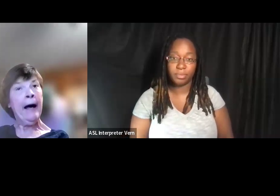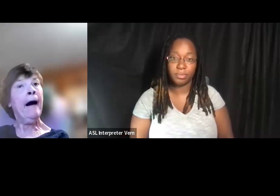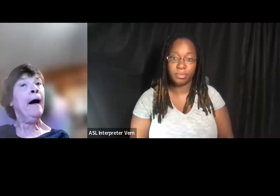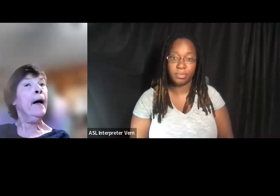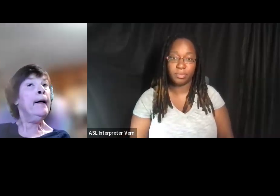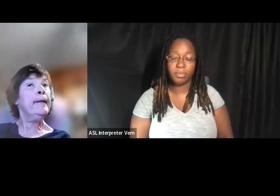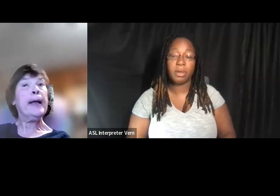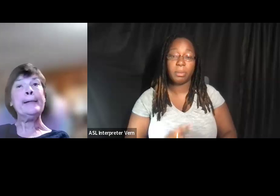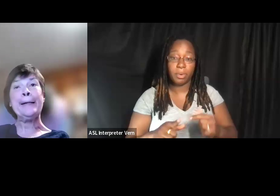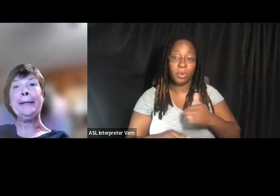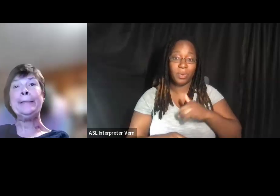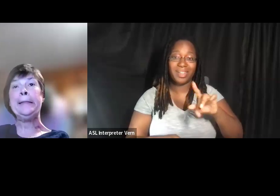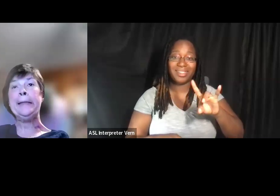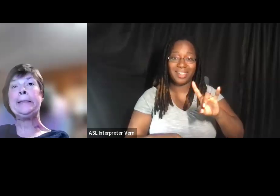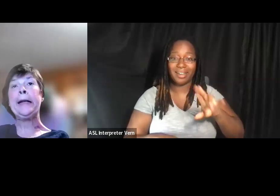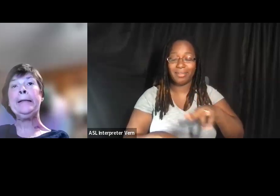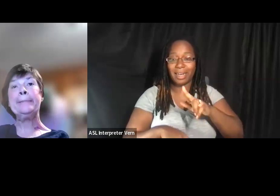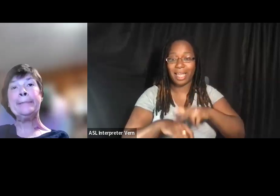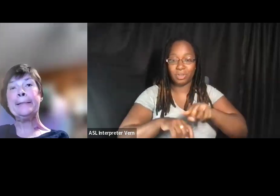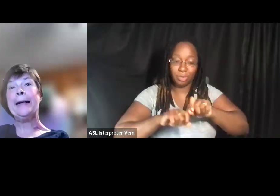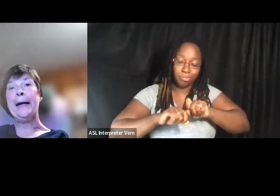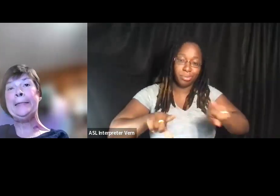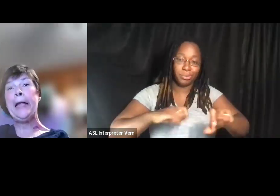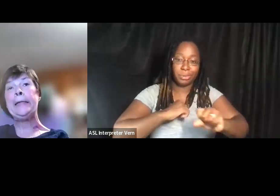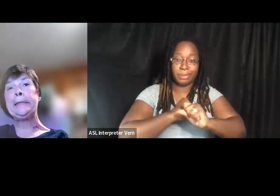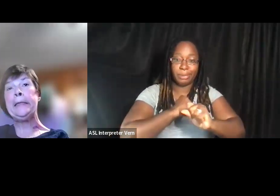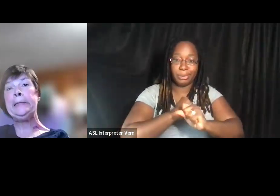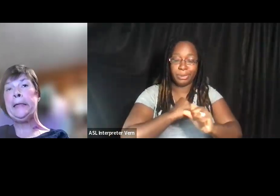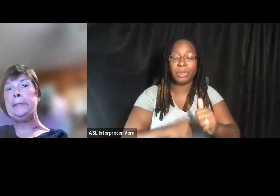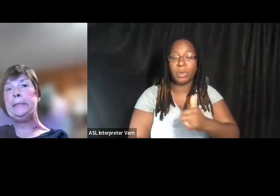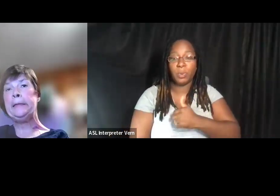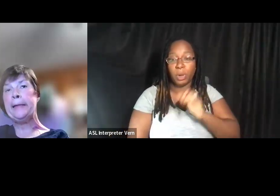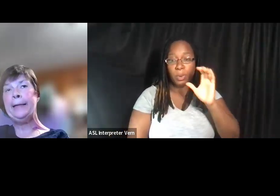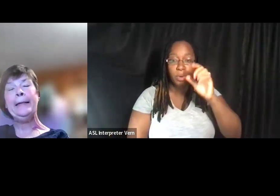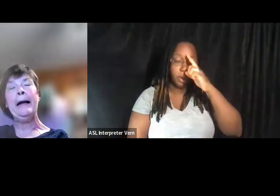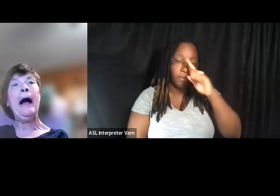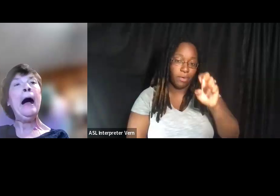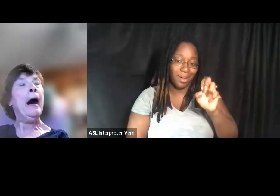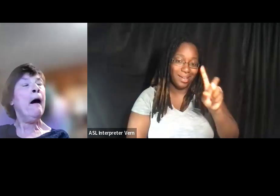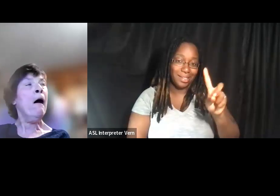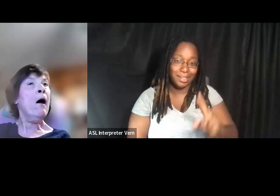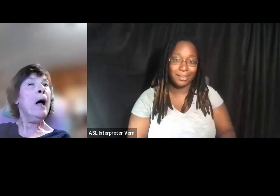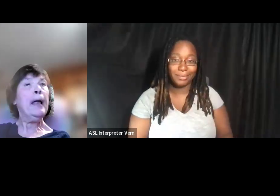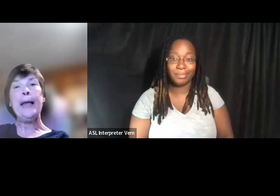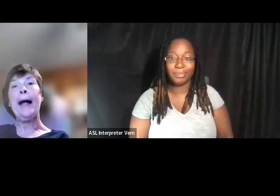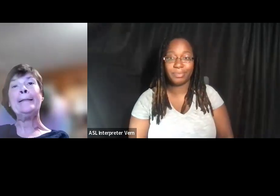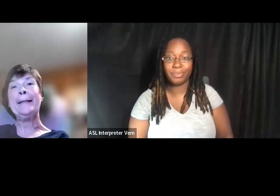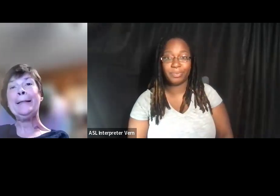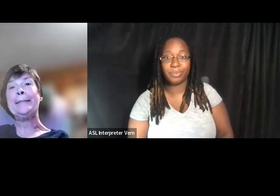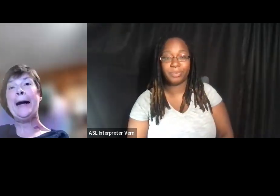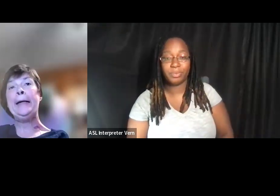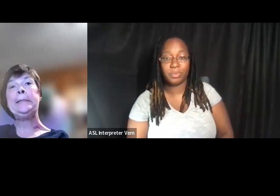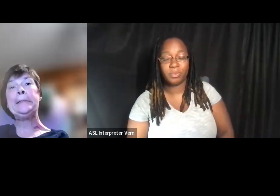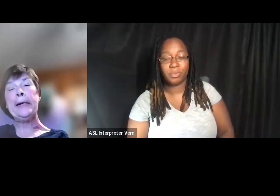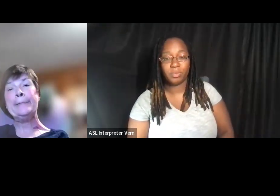nationally that we were looking for an executive director and that